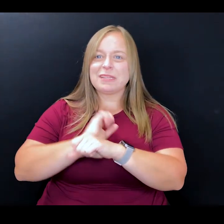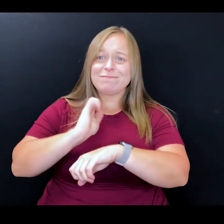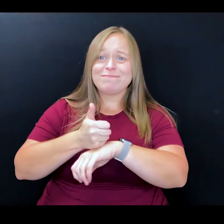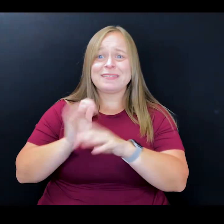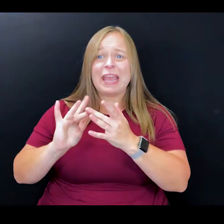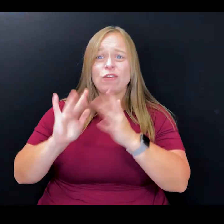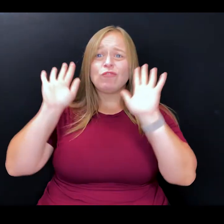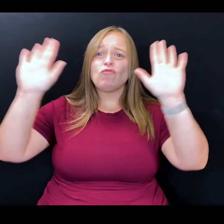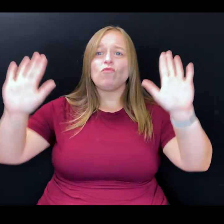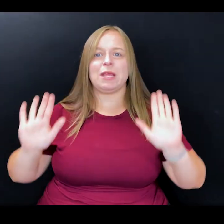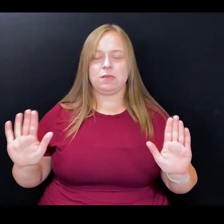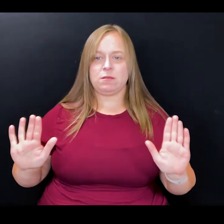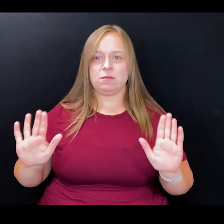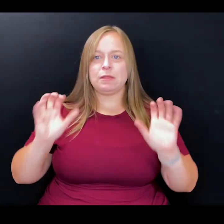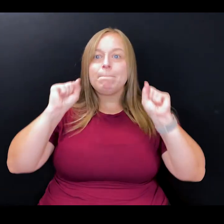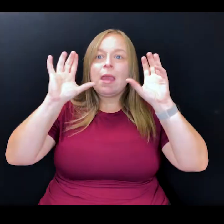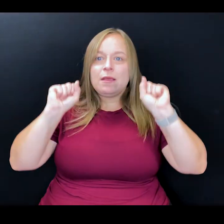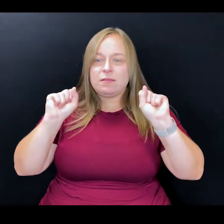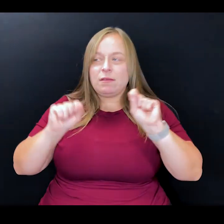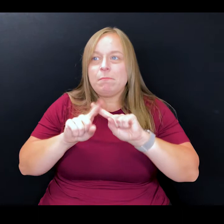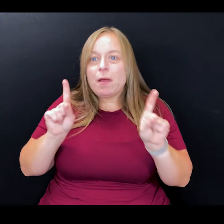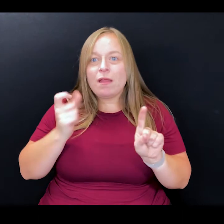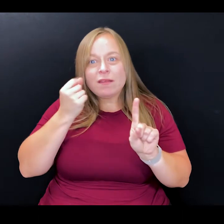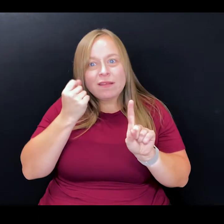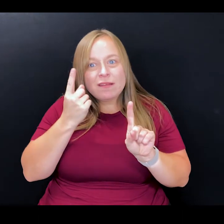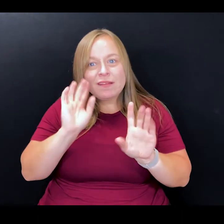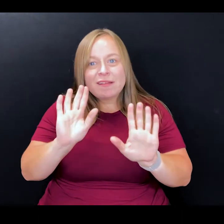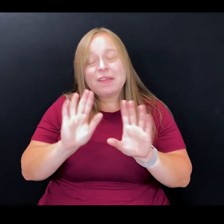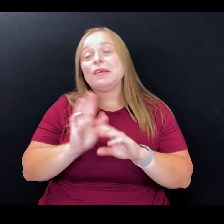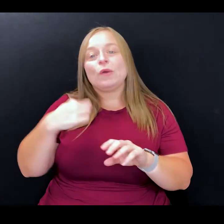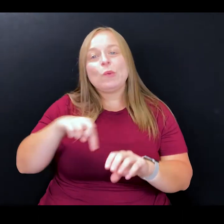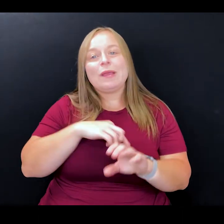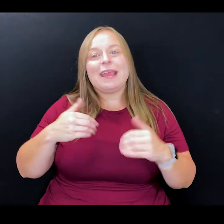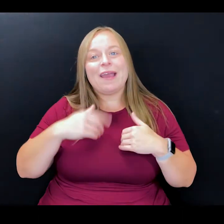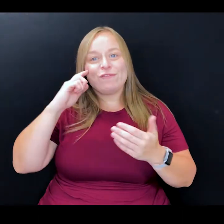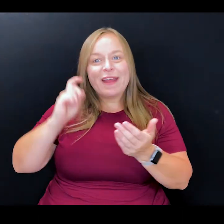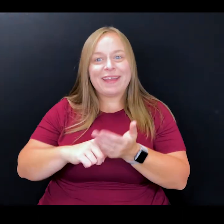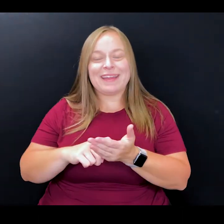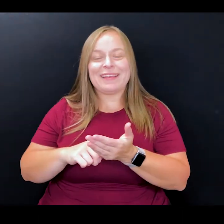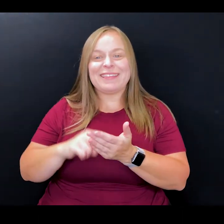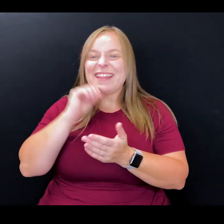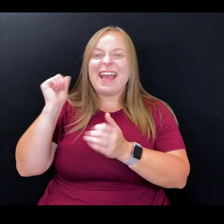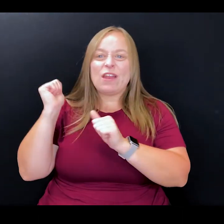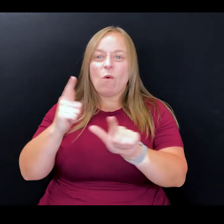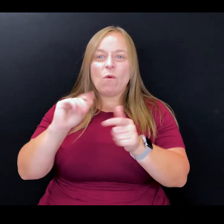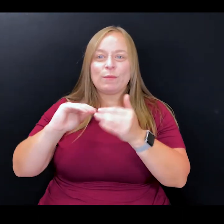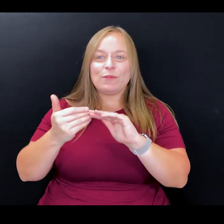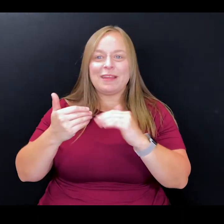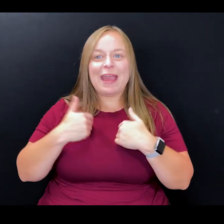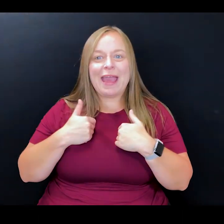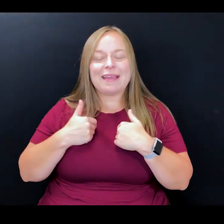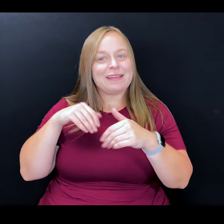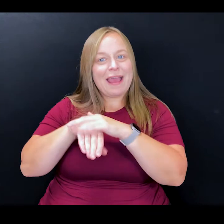advent of the internet is great, but what we have recognized is not every